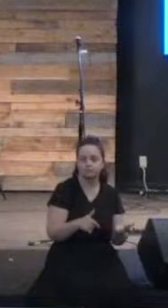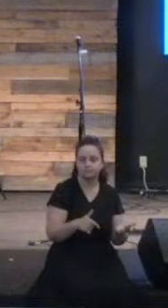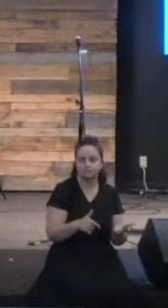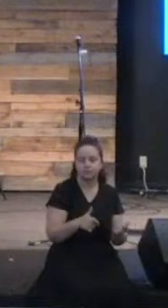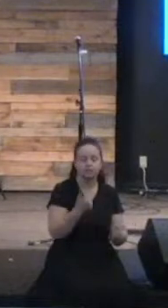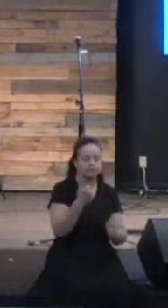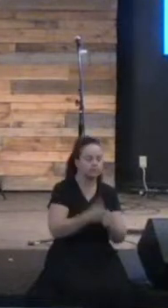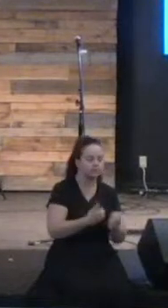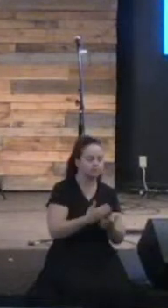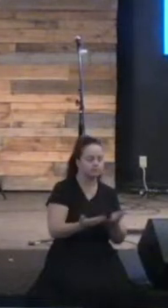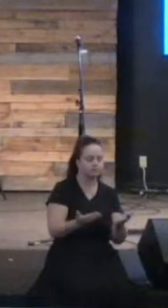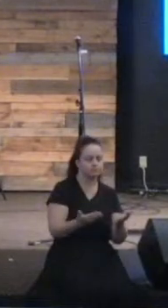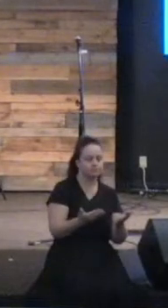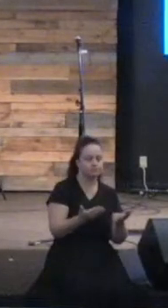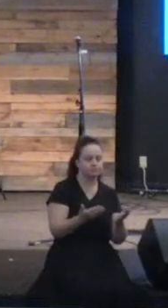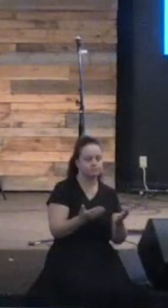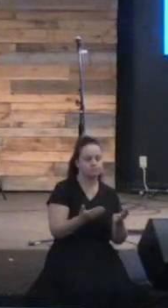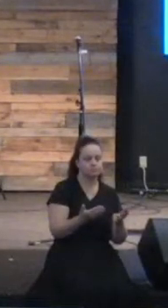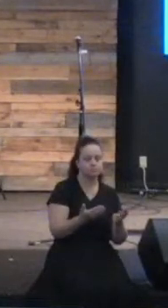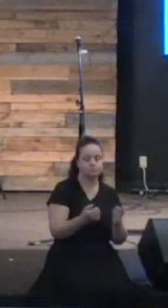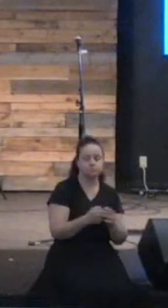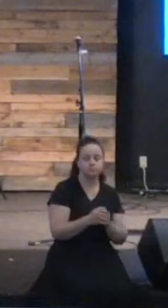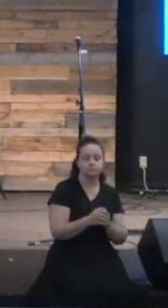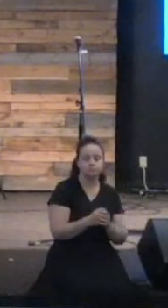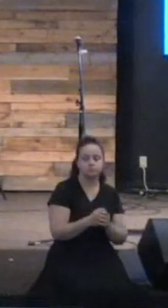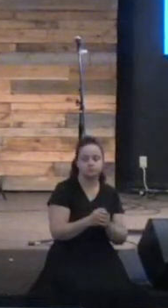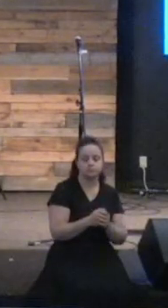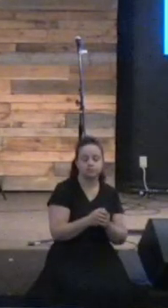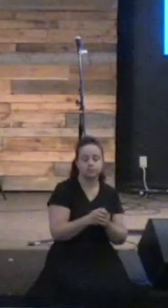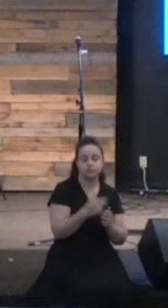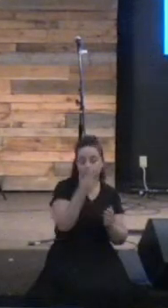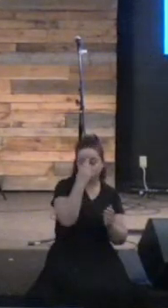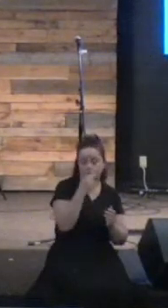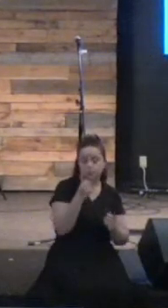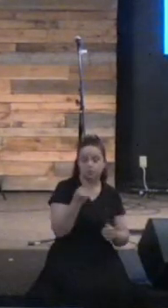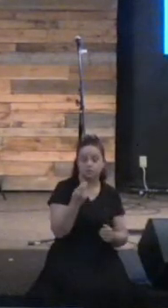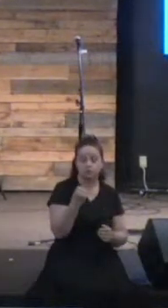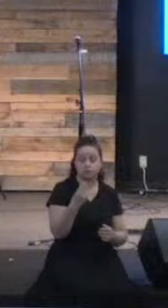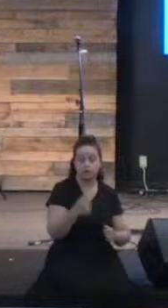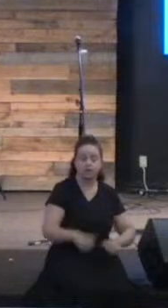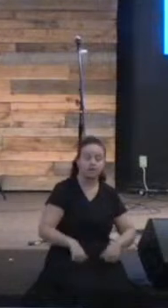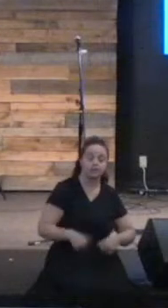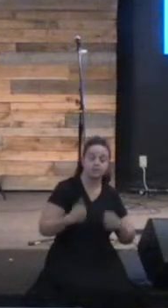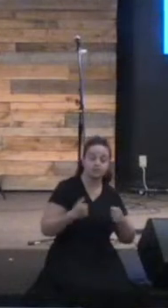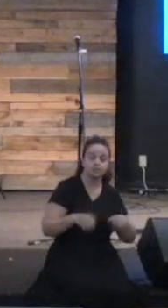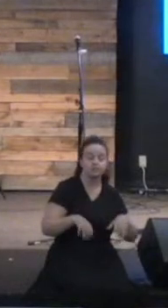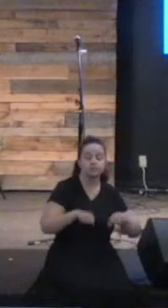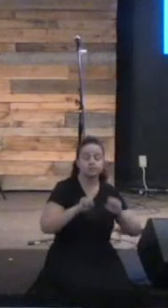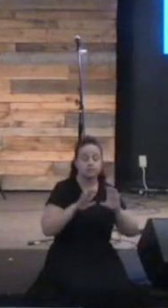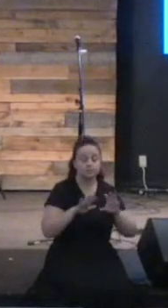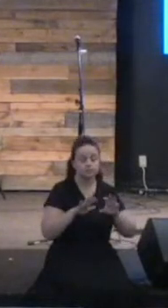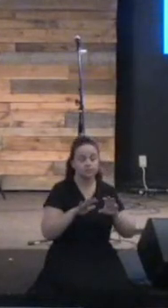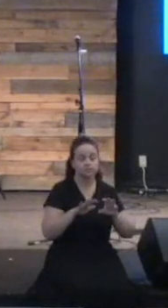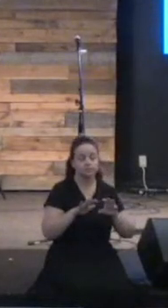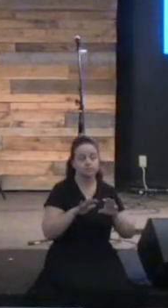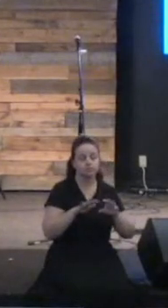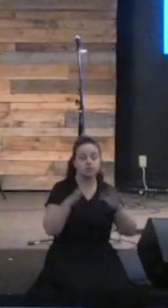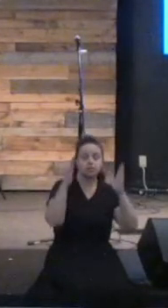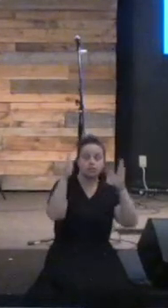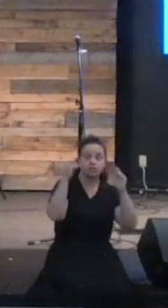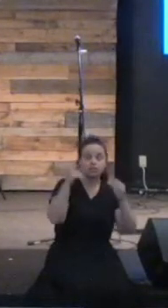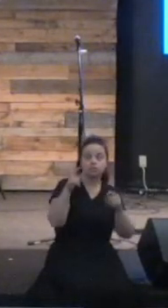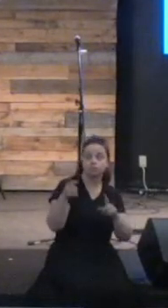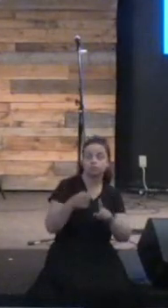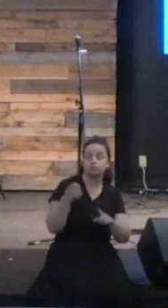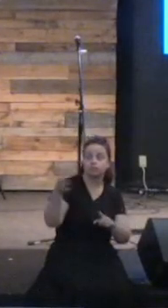more importantly out of you know what excuse me in Romans 12 living sacrifices that the expectation from